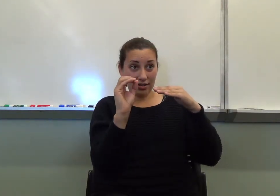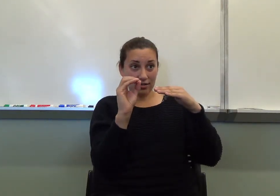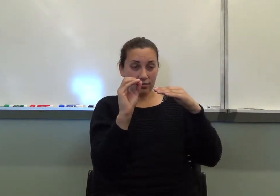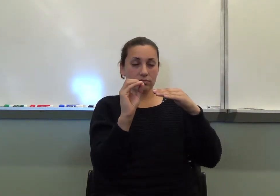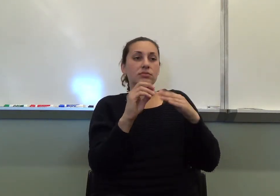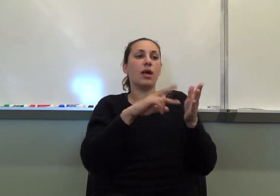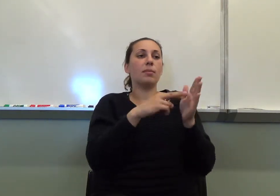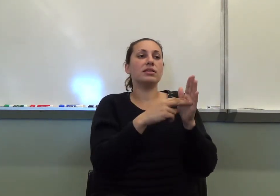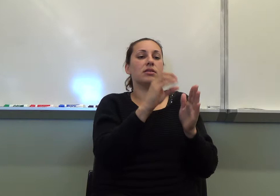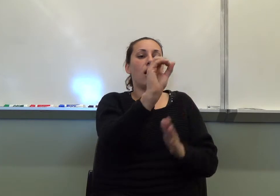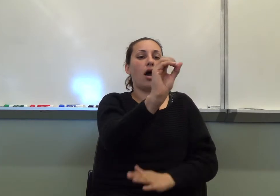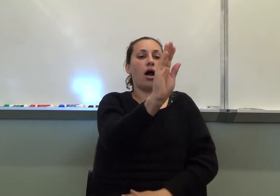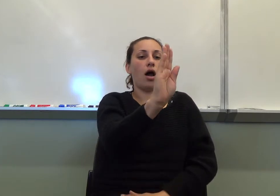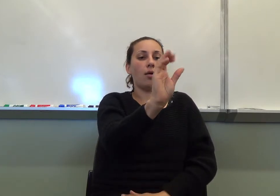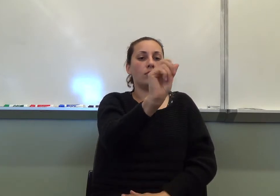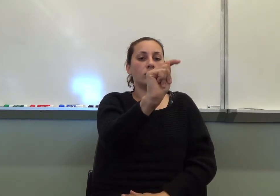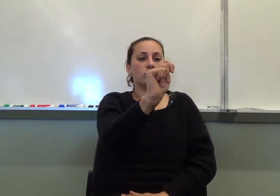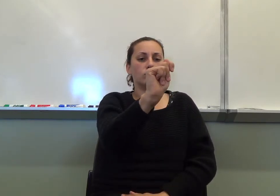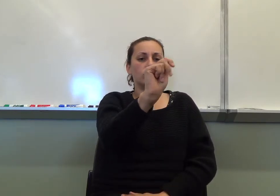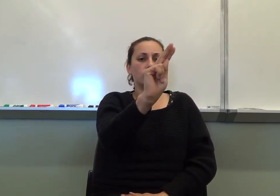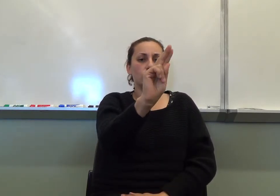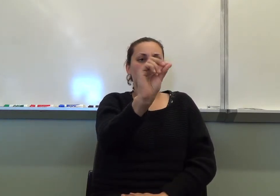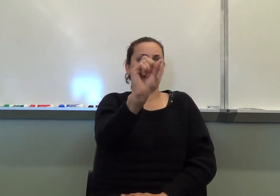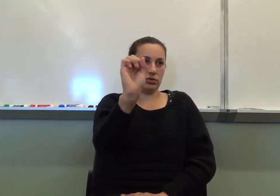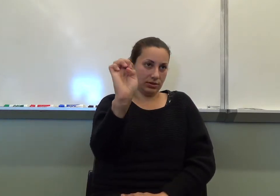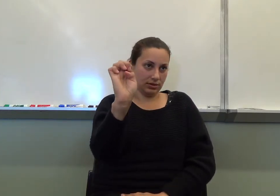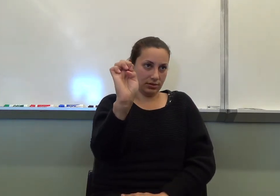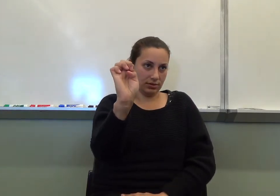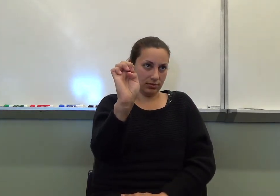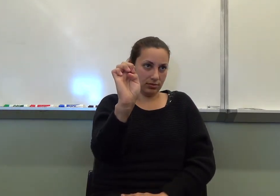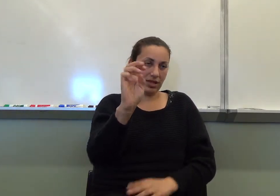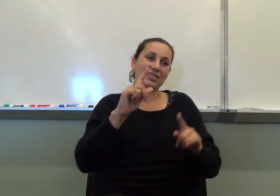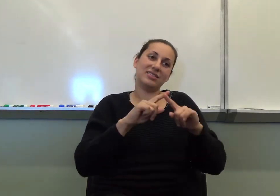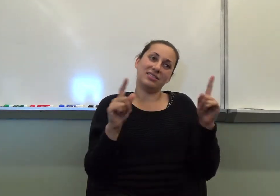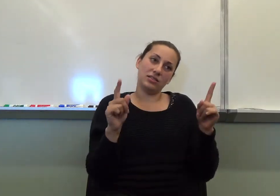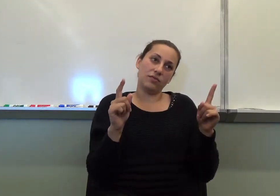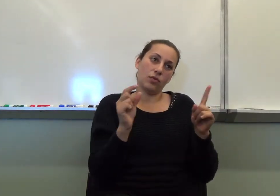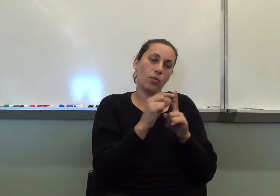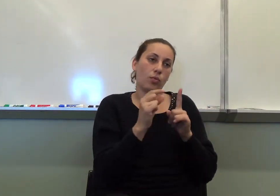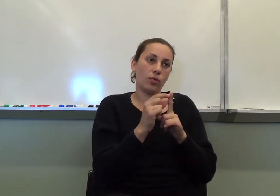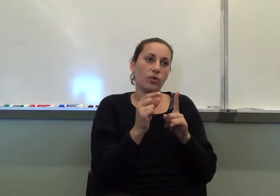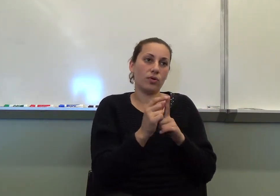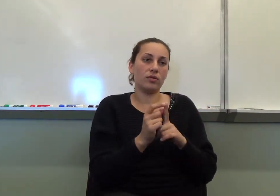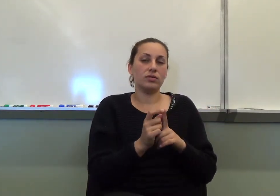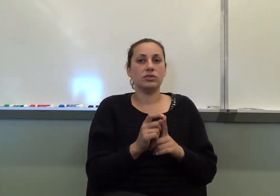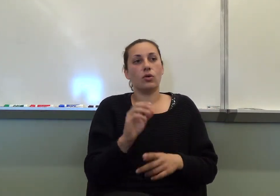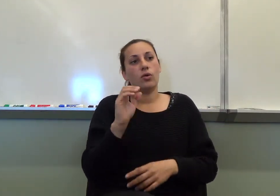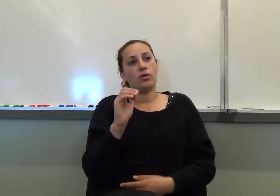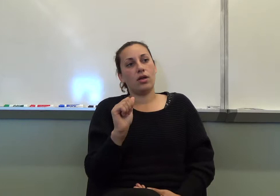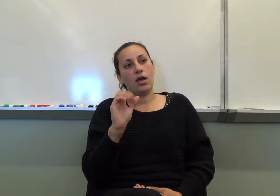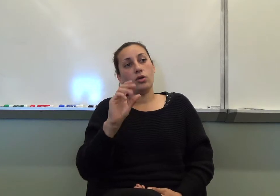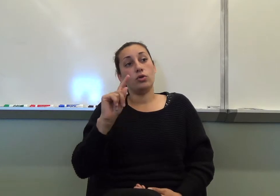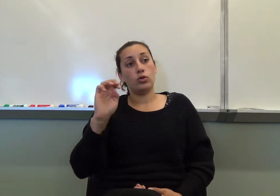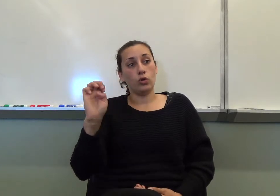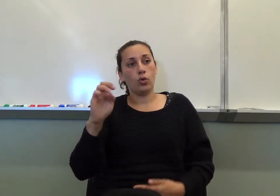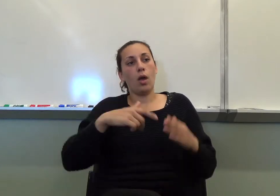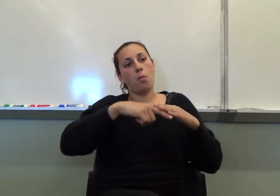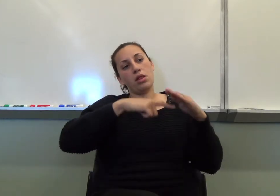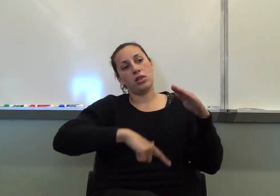is they took a triangle. Now that triangle, wasn't calculated in any way. It's just a three-sided figure. And then someone went in there and